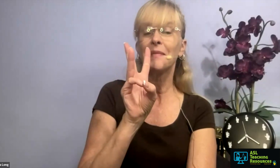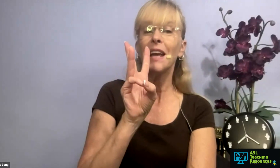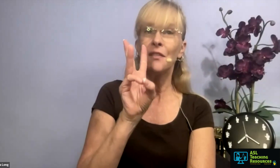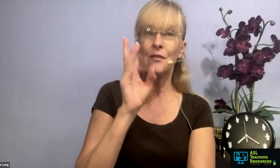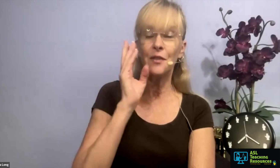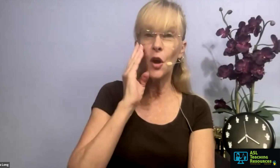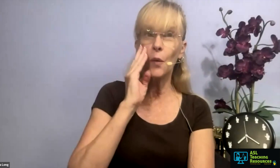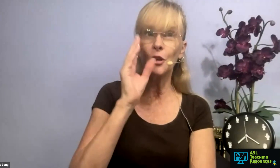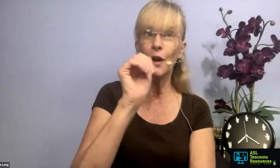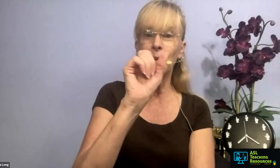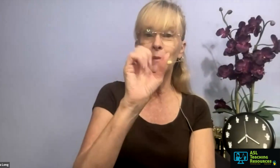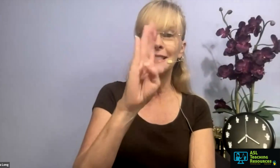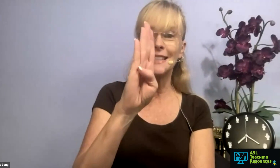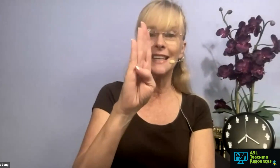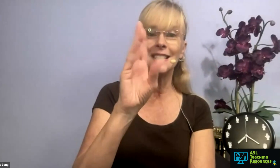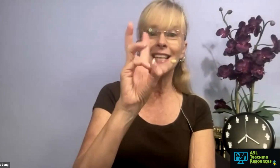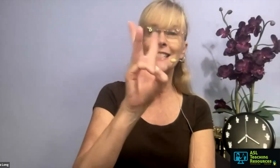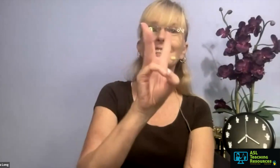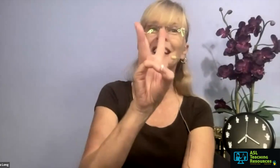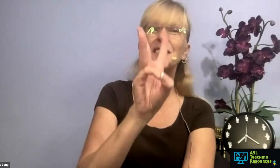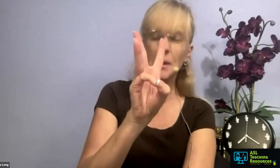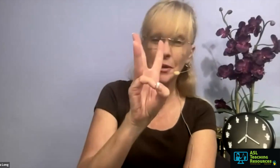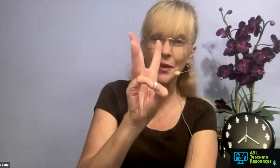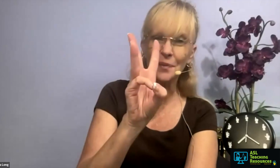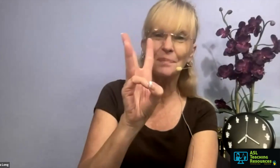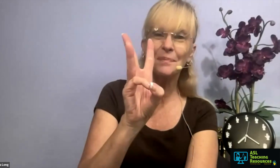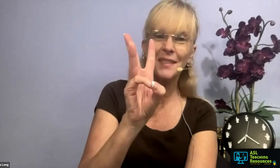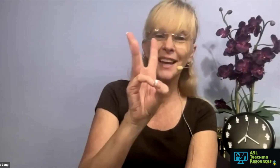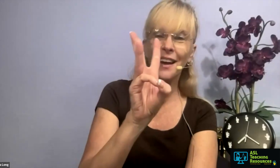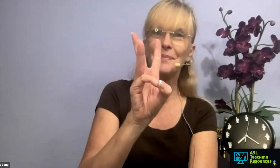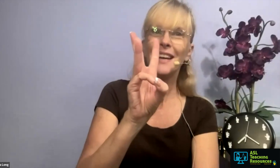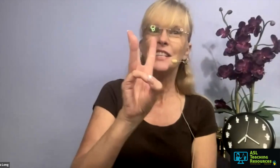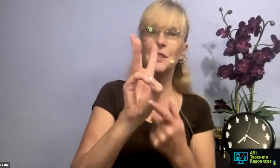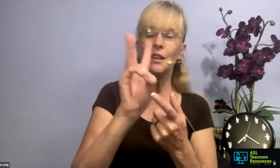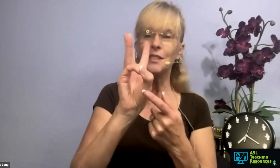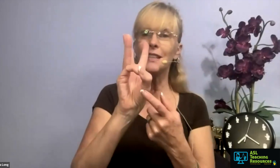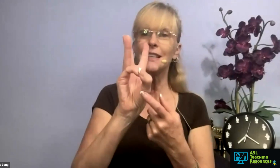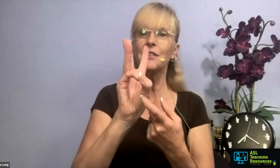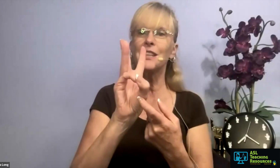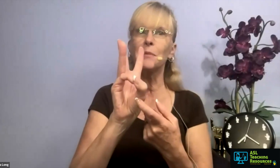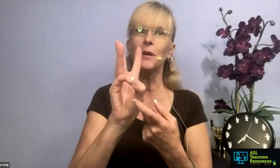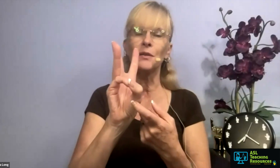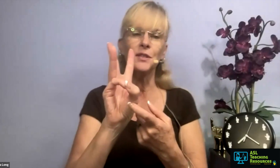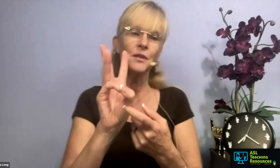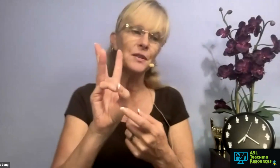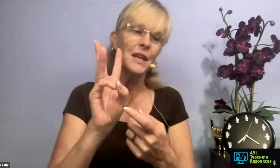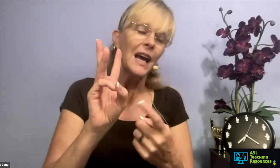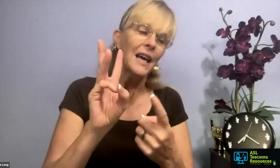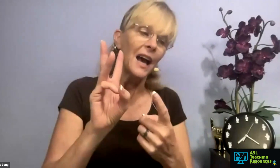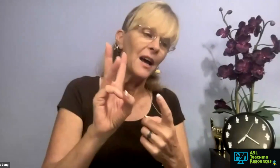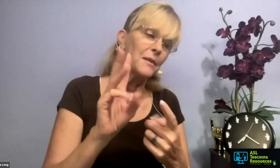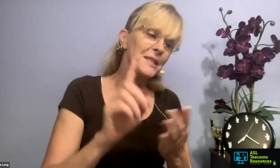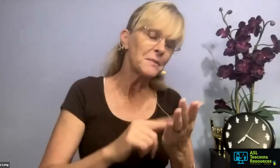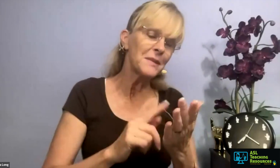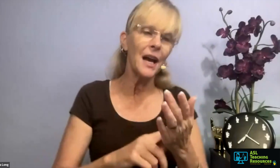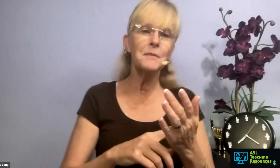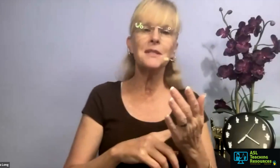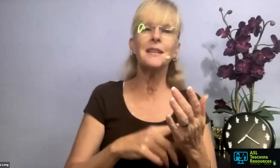If knowing your ABCs, it's the letter W. Yeah. So it's also the letter W. So sometimes